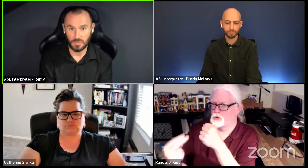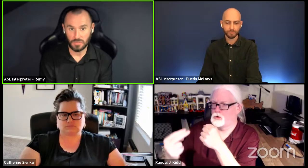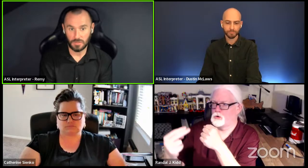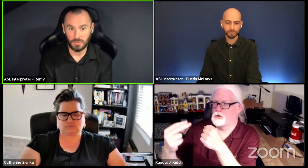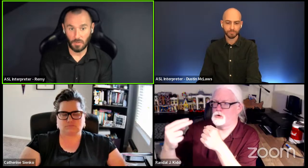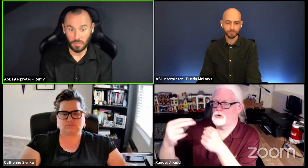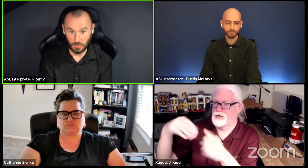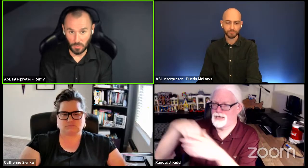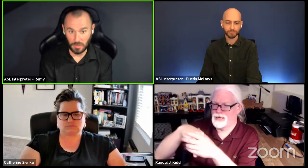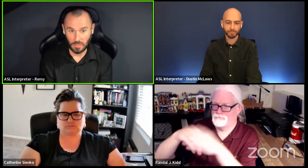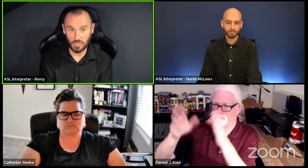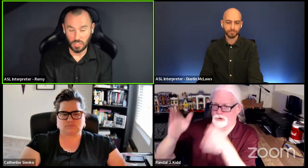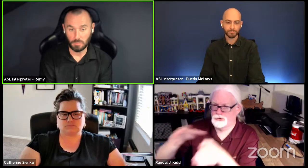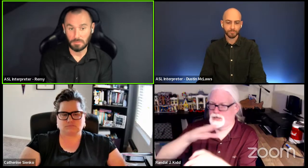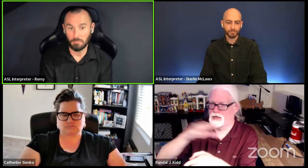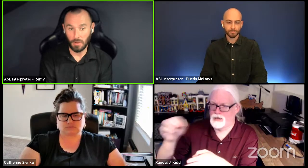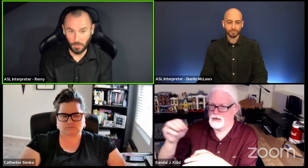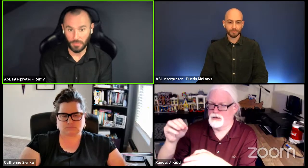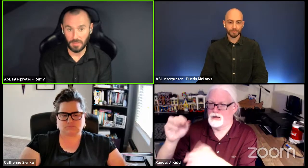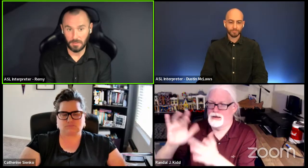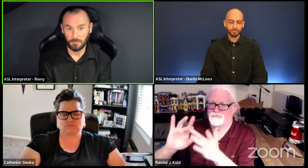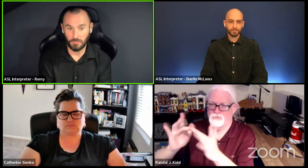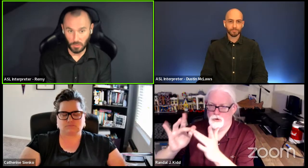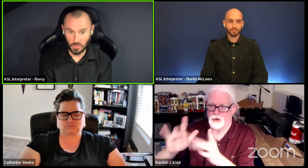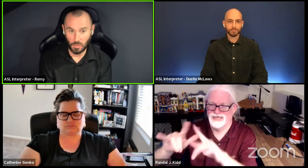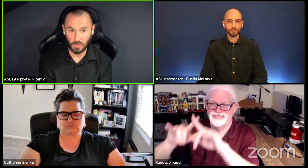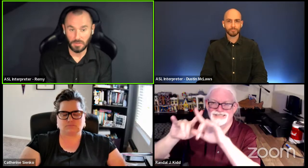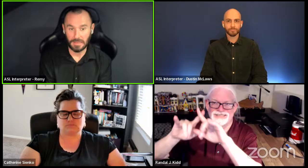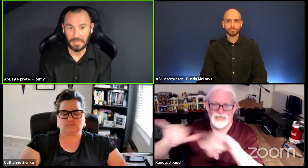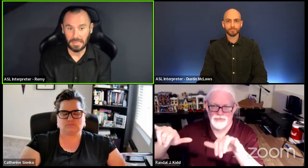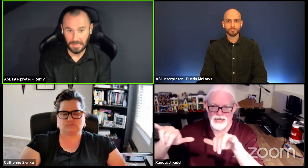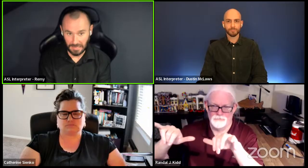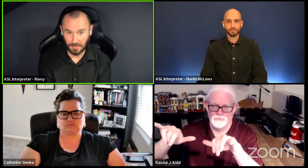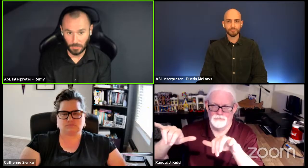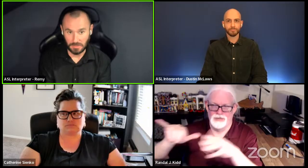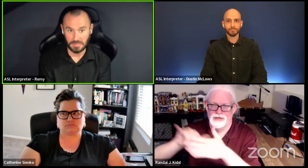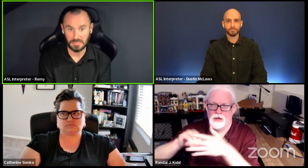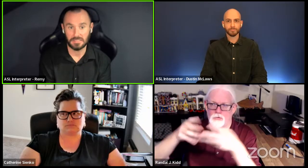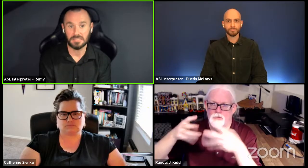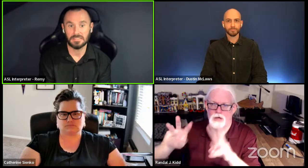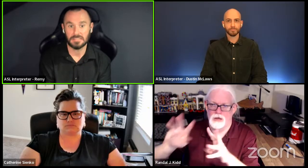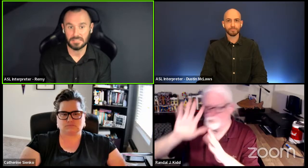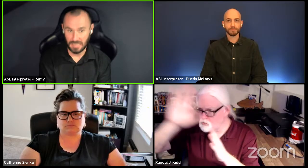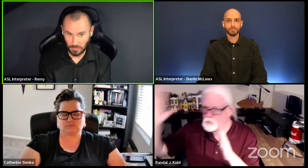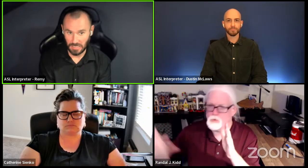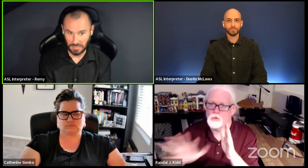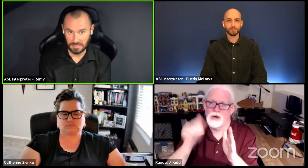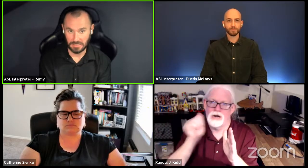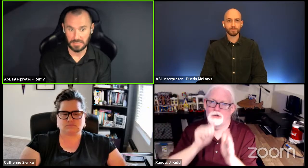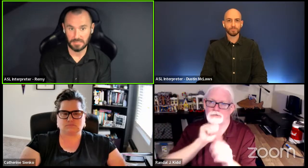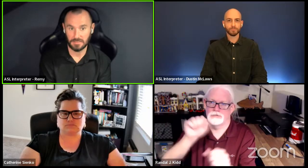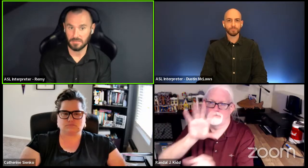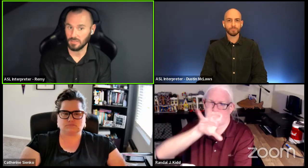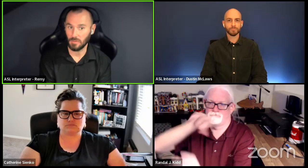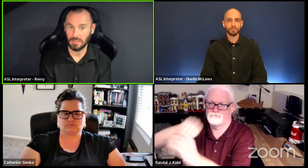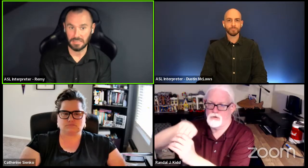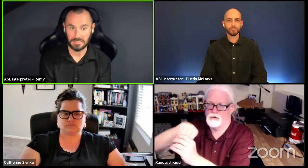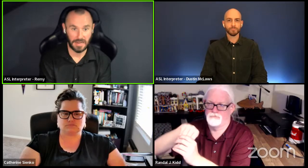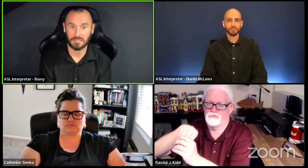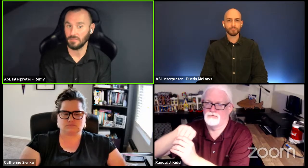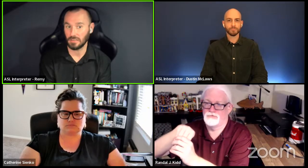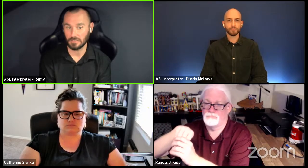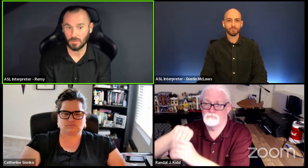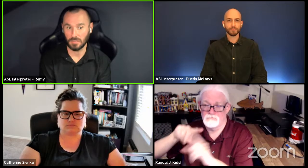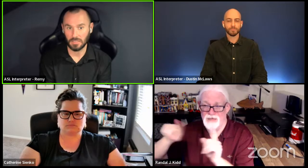greet that we're doing should be both virtual and in person simultaneously. So that